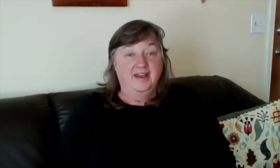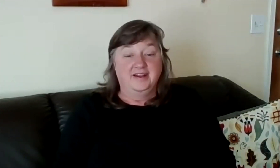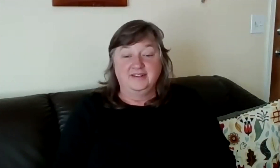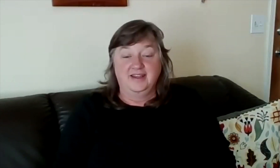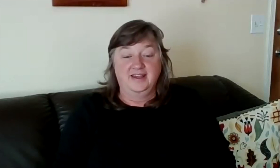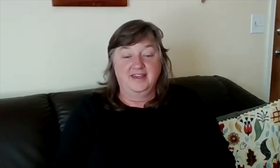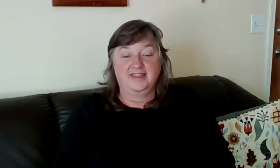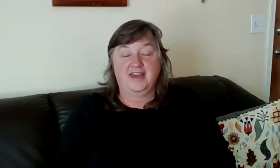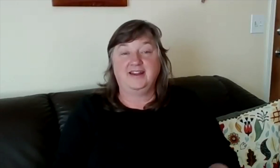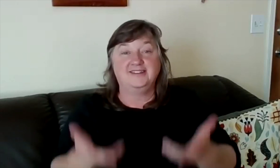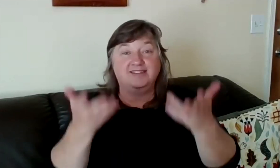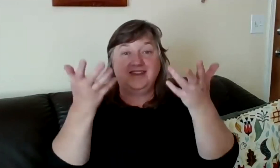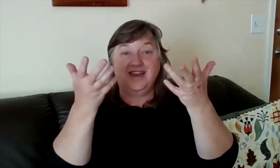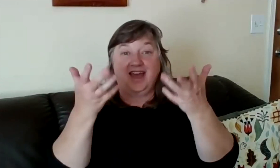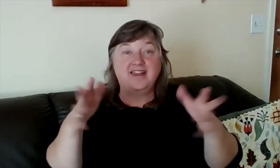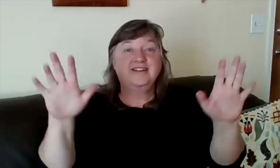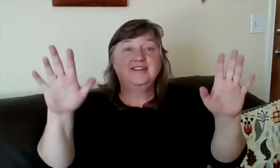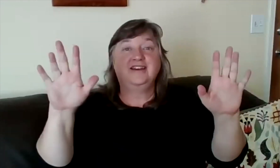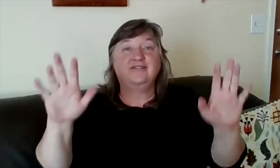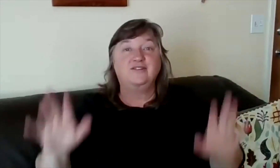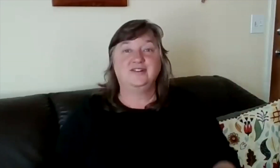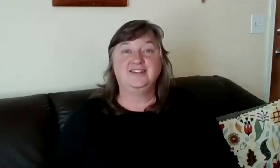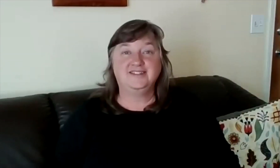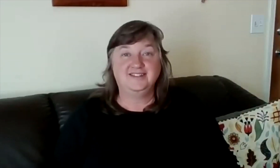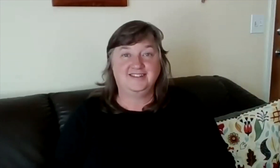And that is the end of our lesson